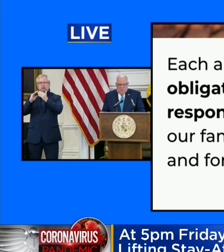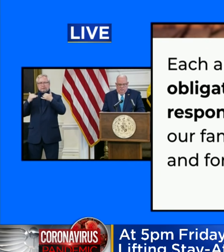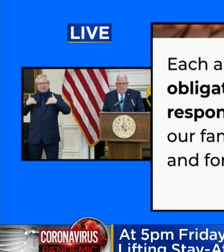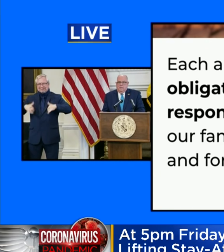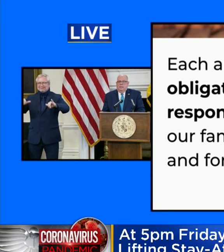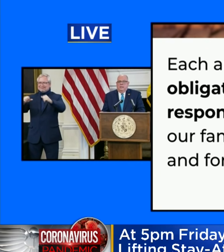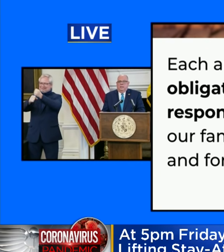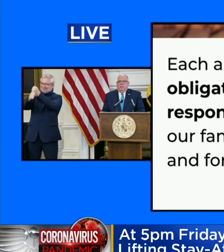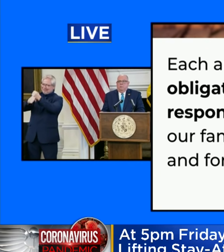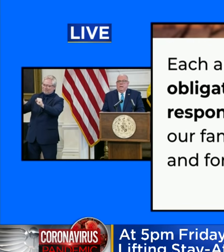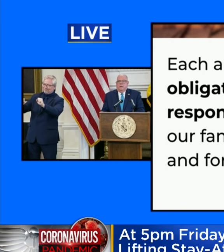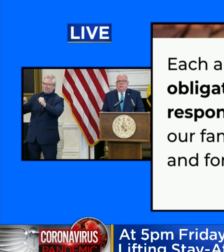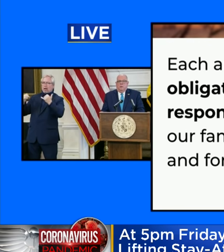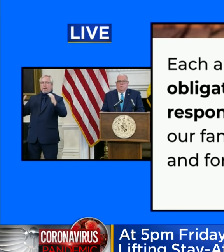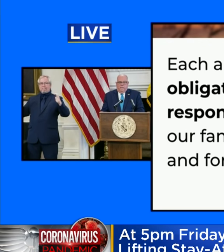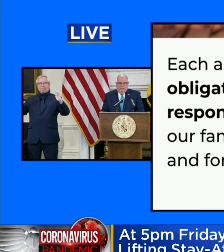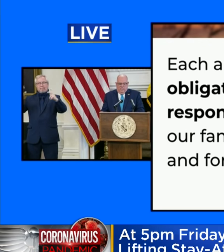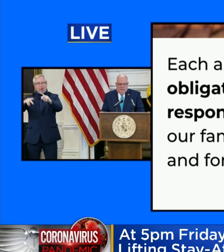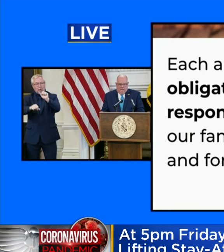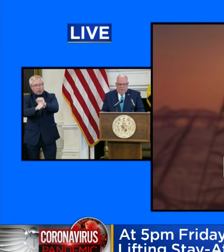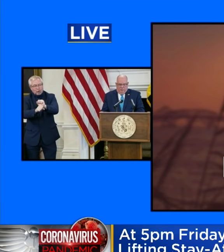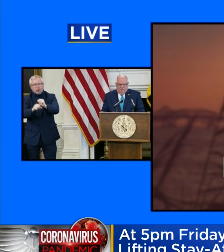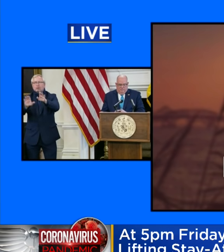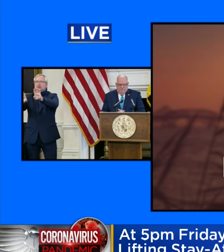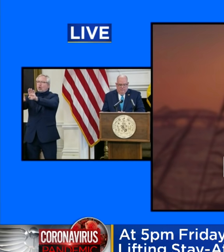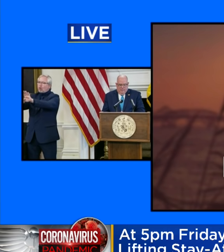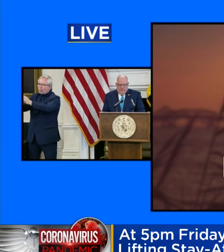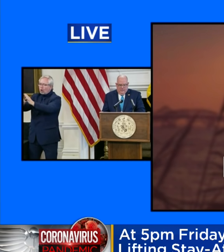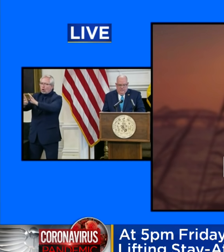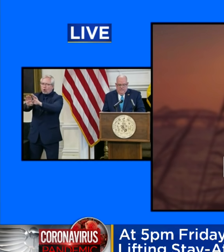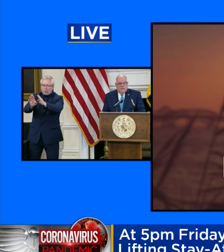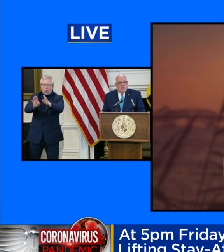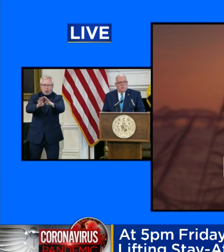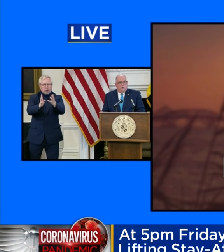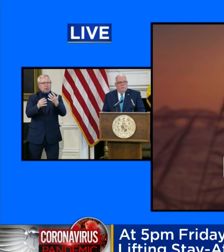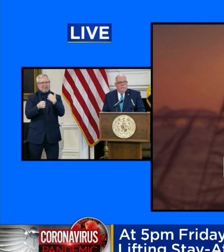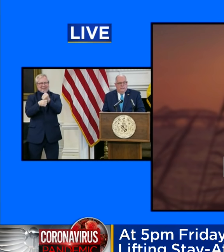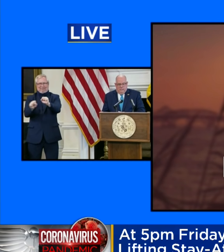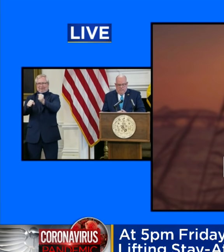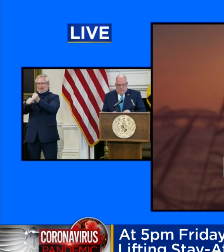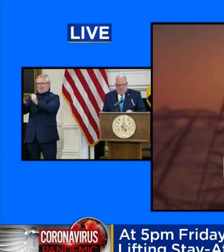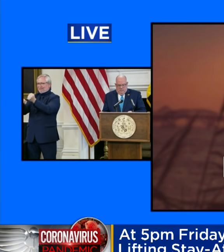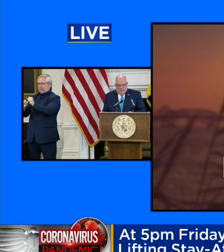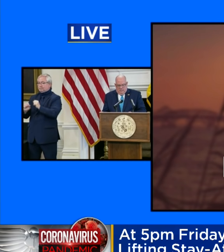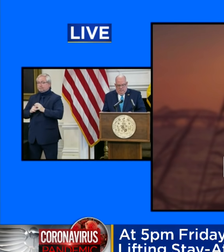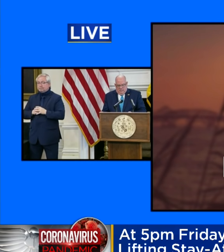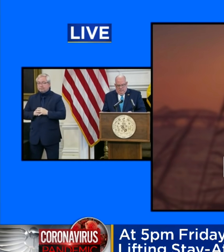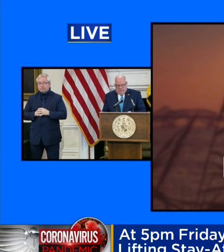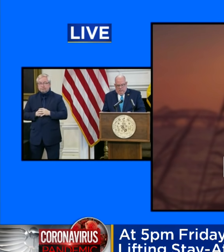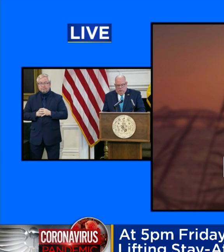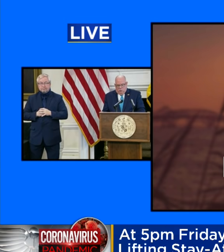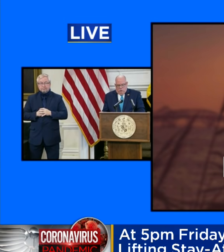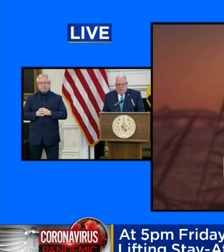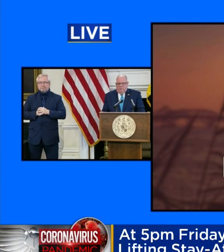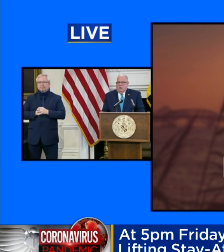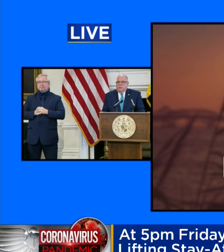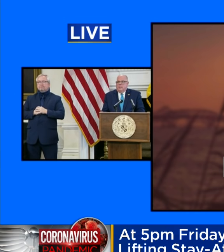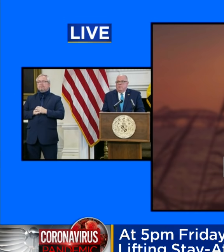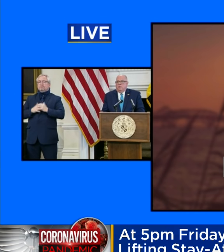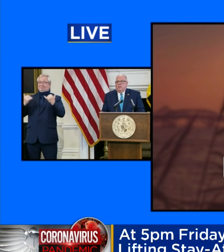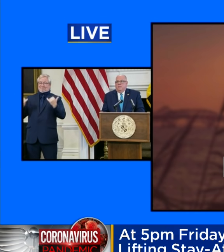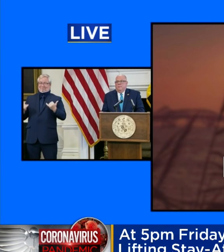work and get back to our daily lives. As we begin stage 1